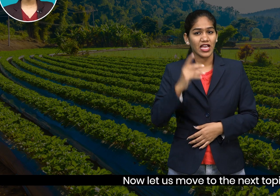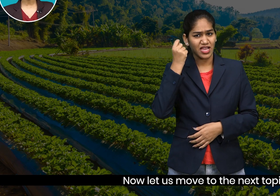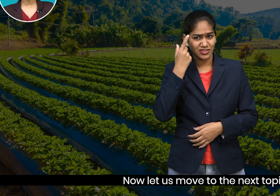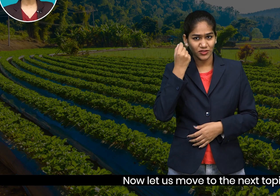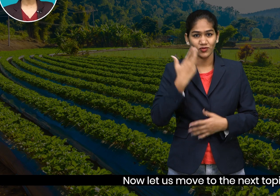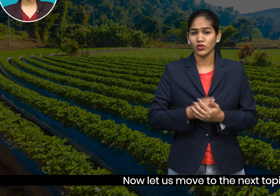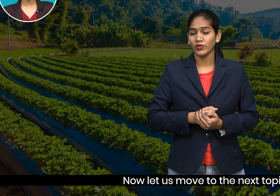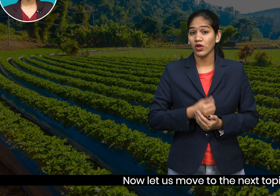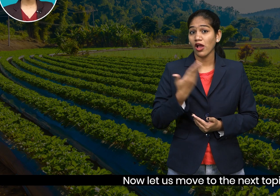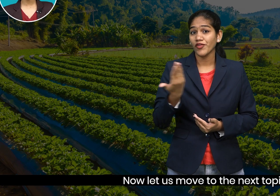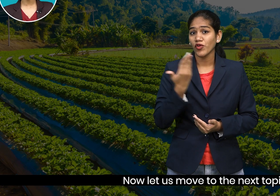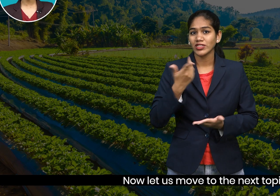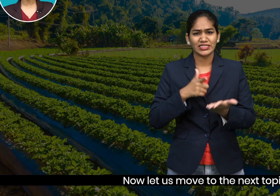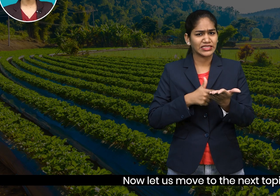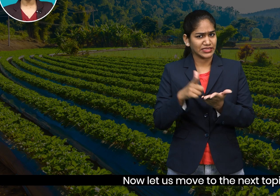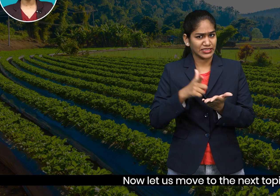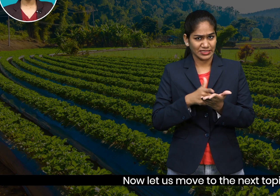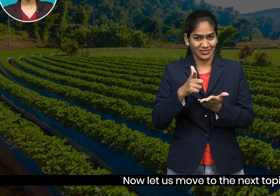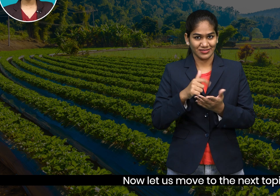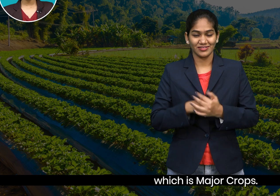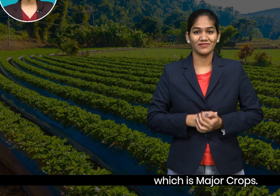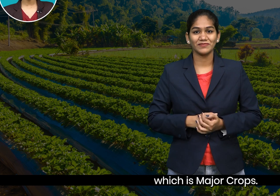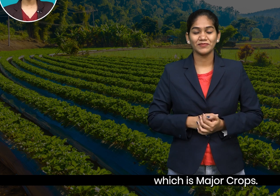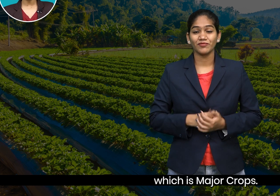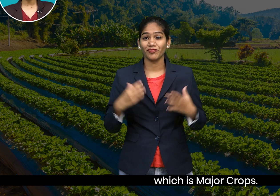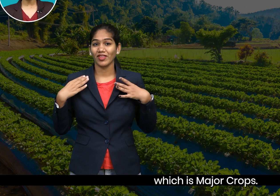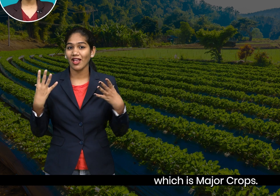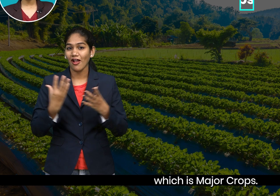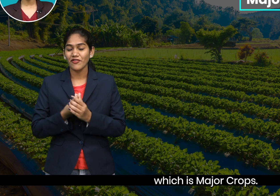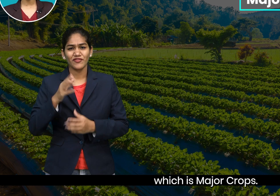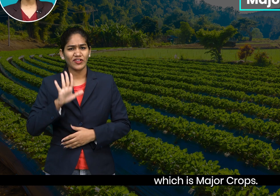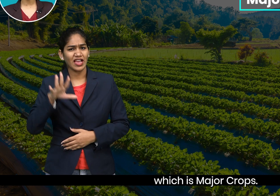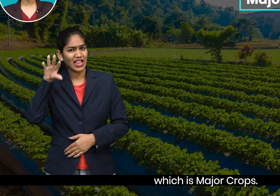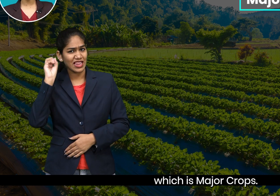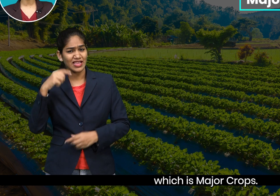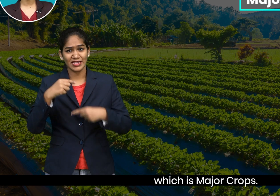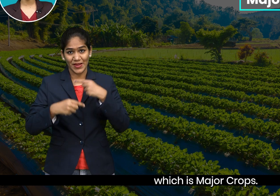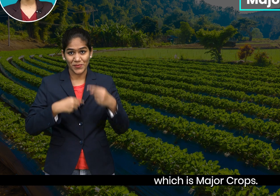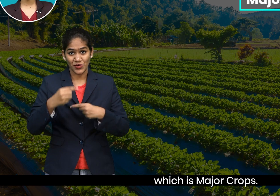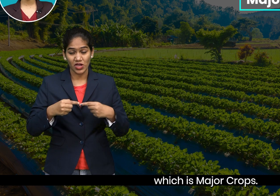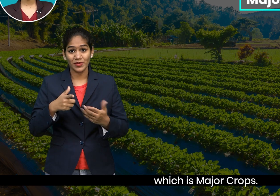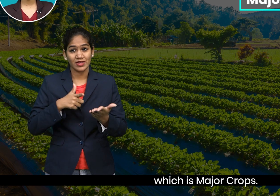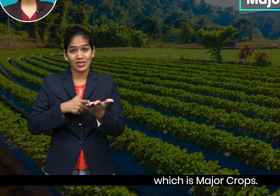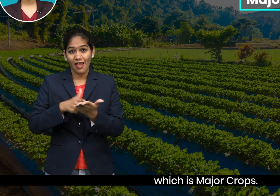Now, let us move to the next topic, which is major